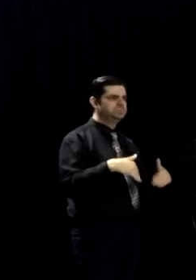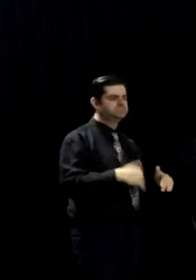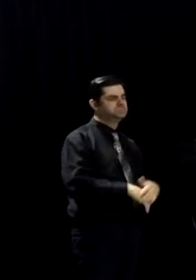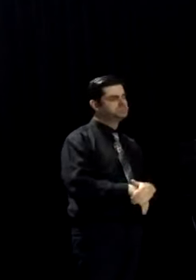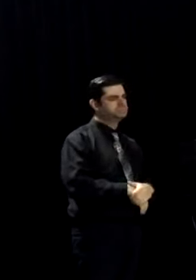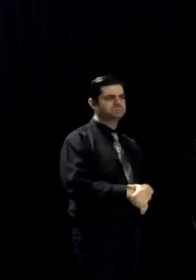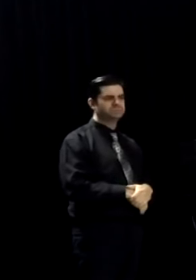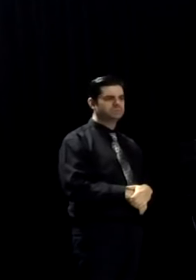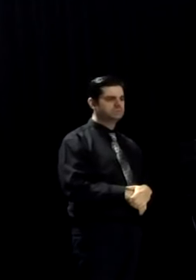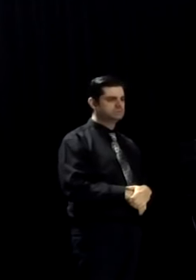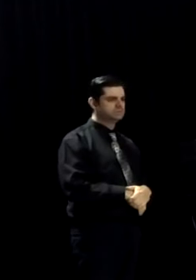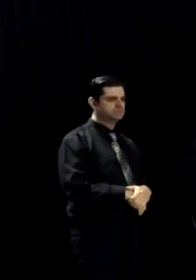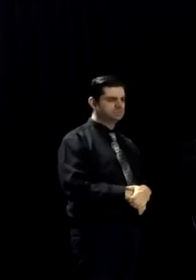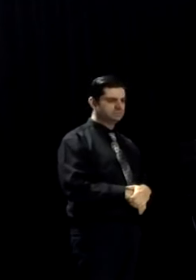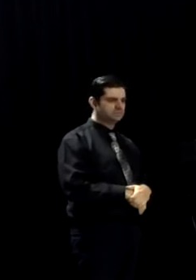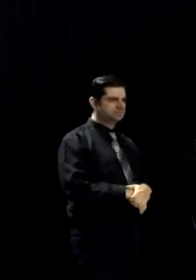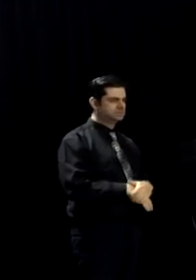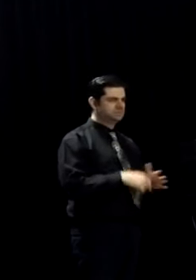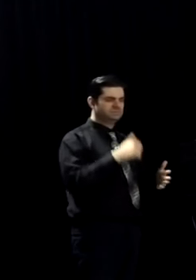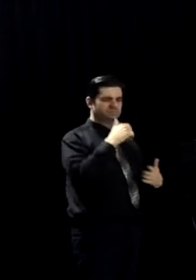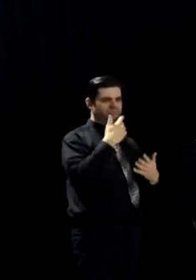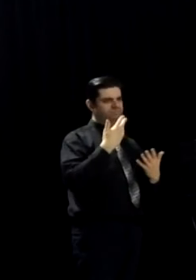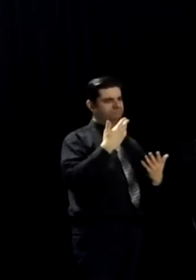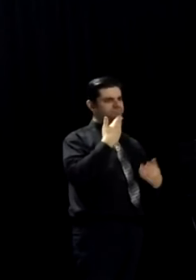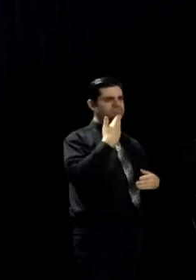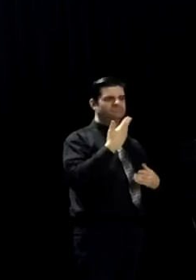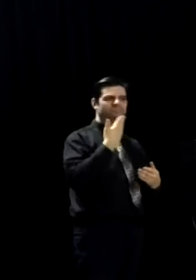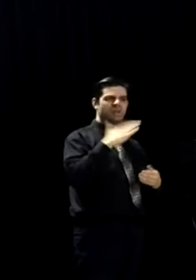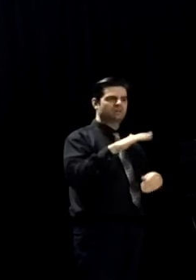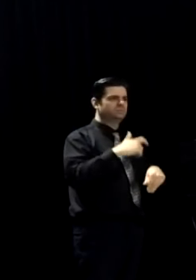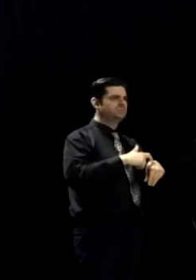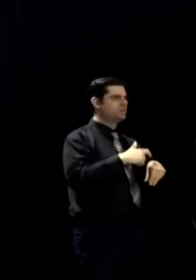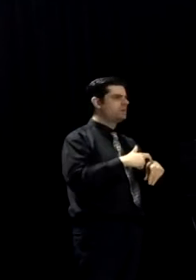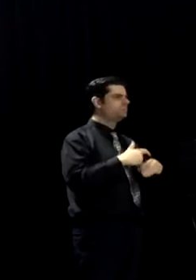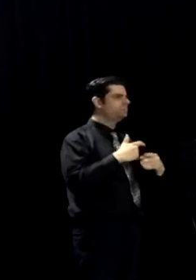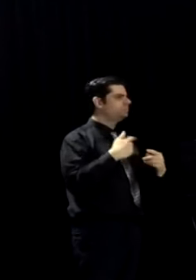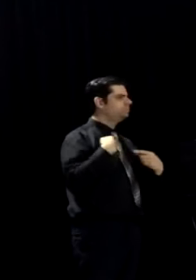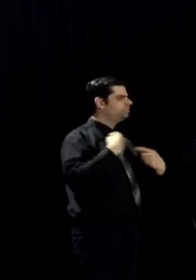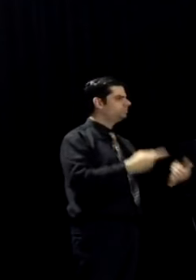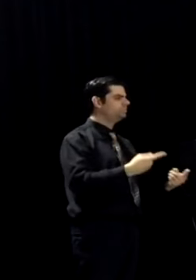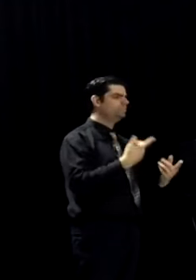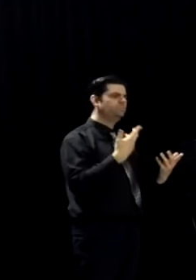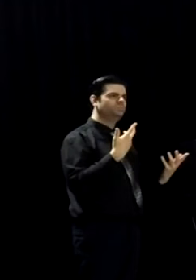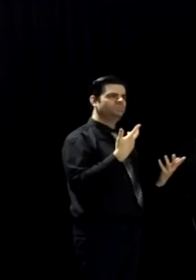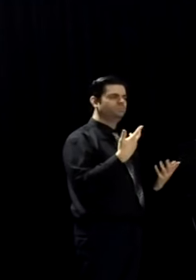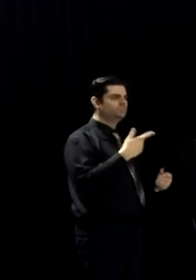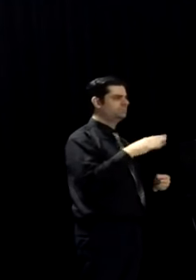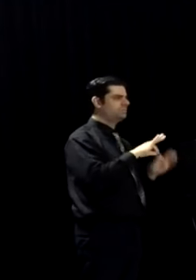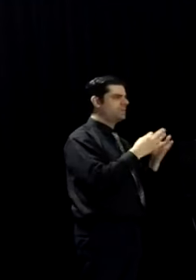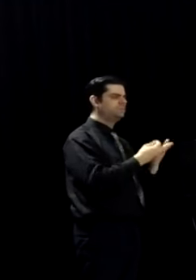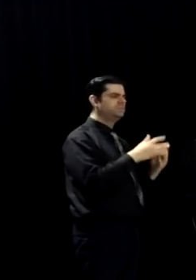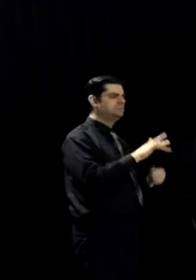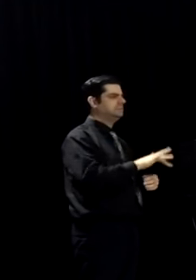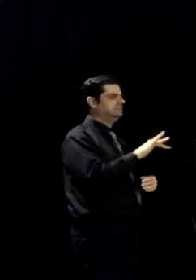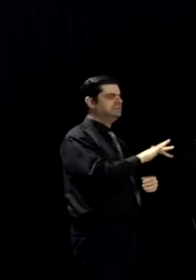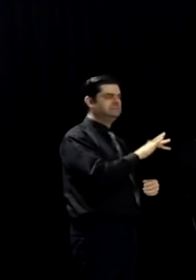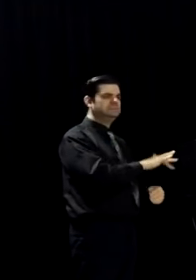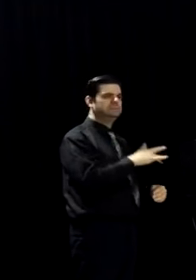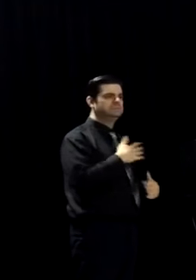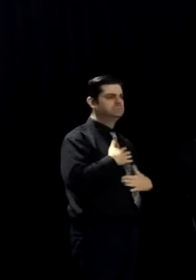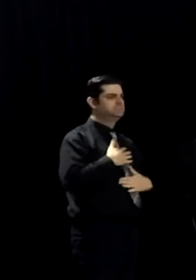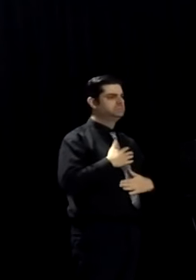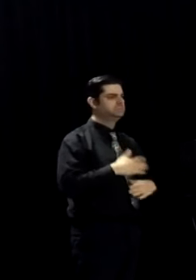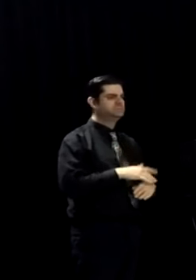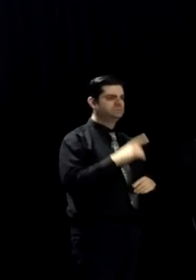of grieving and really not being able to grieve the way that we normally do. Another stark reality of the virus